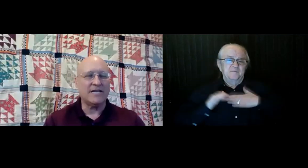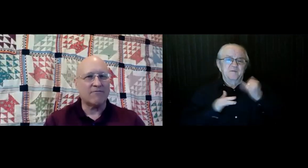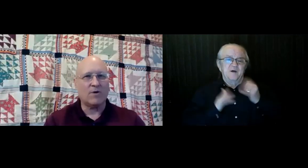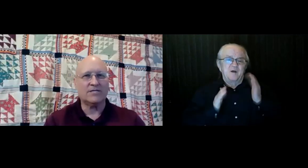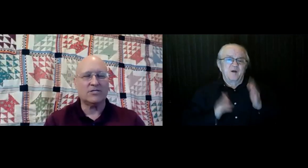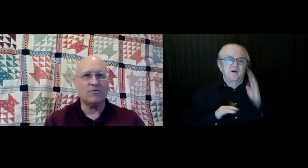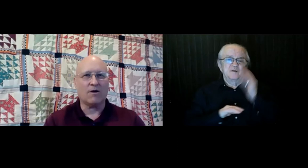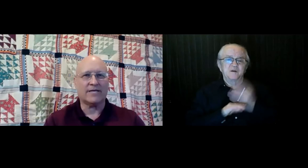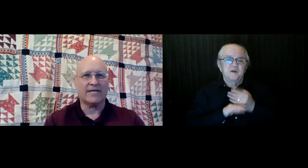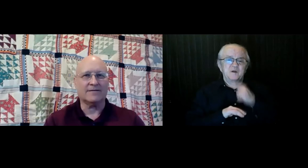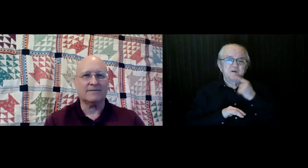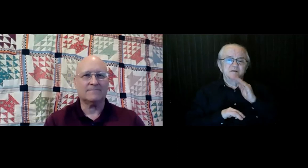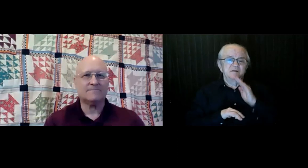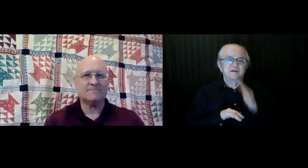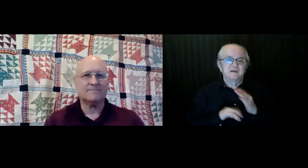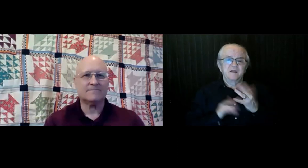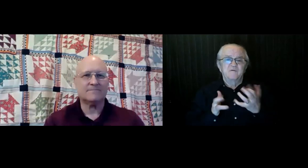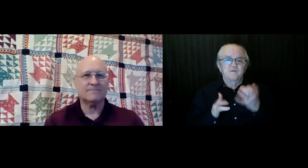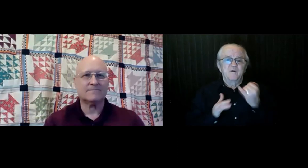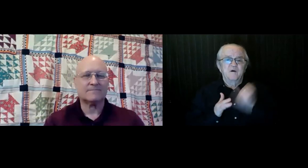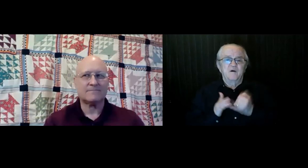said she never wanted to do art again.